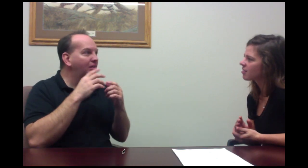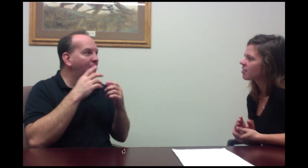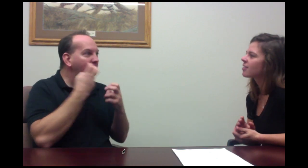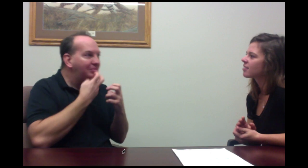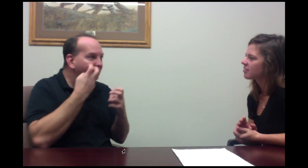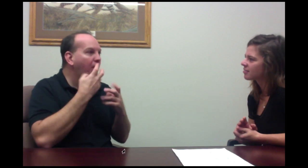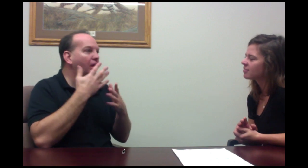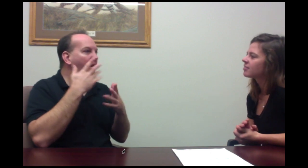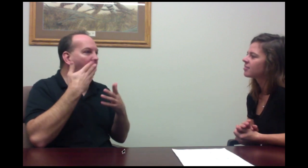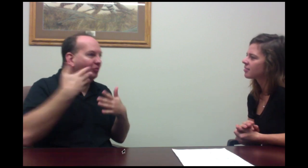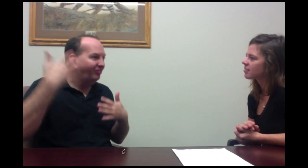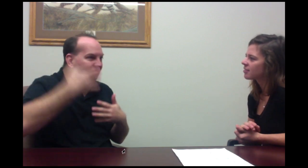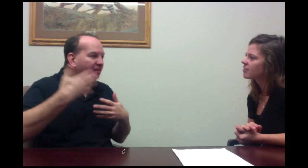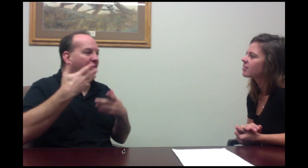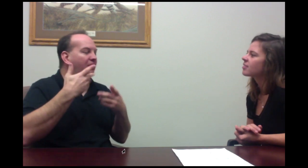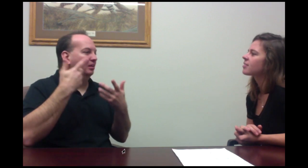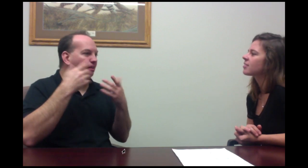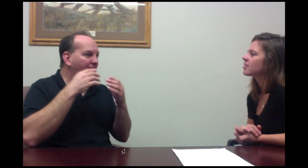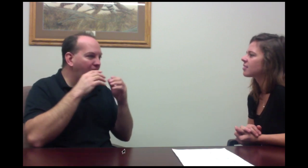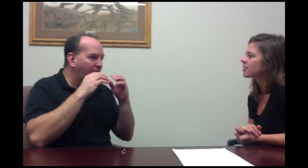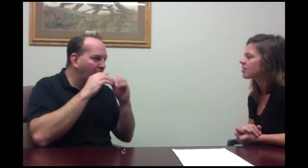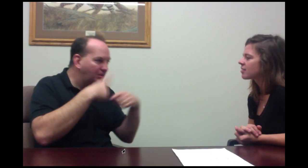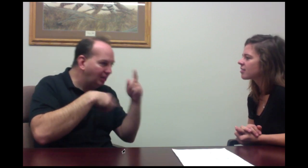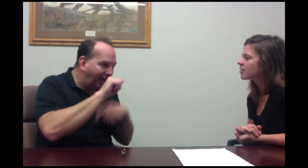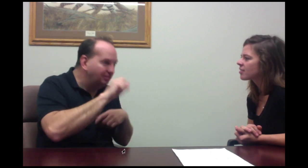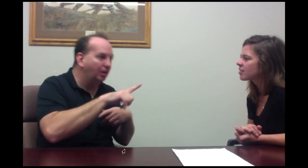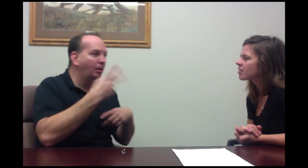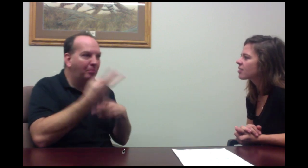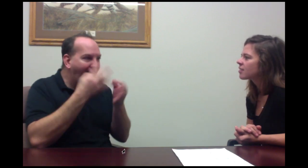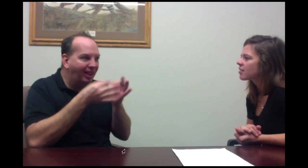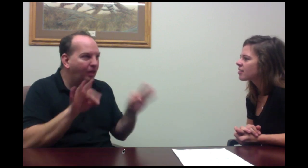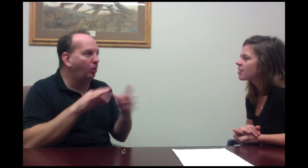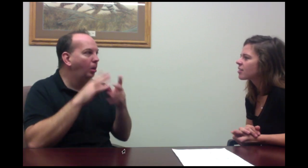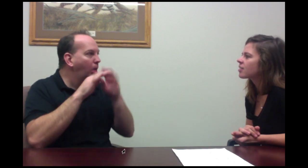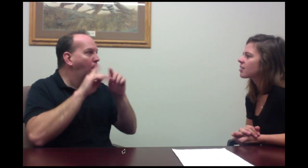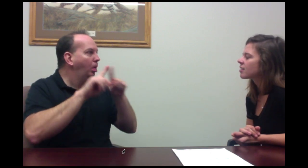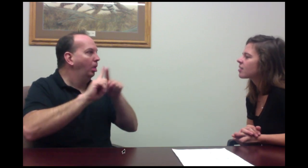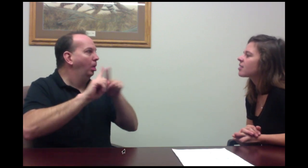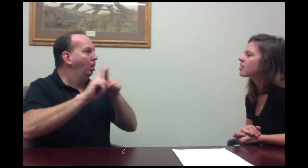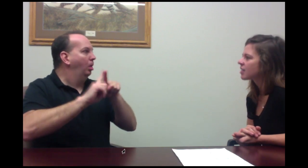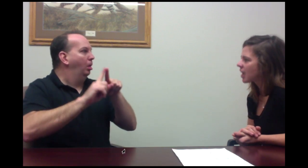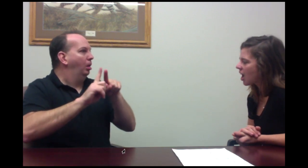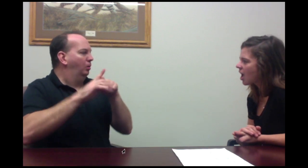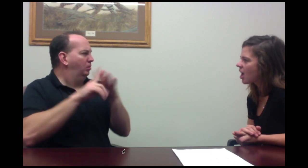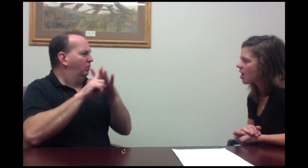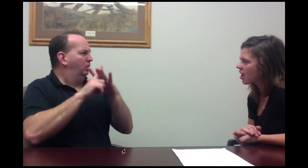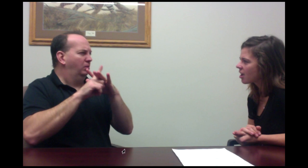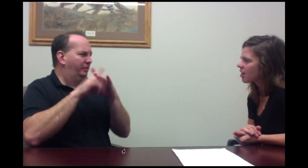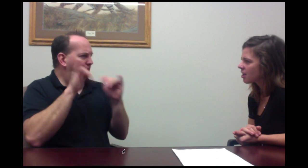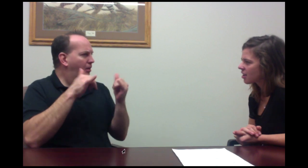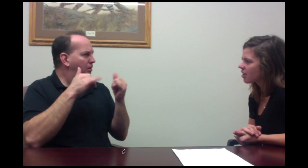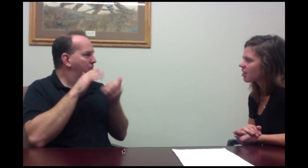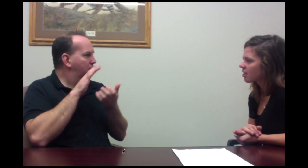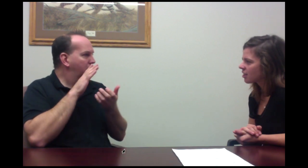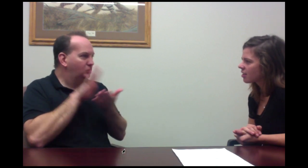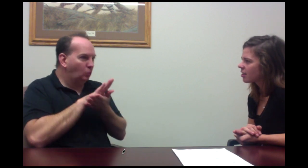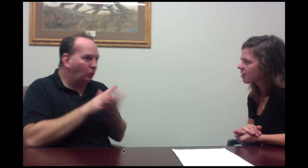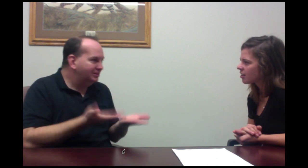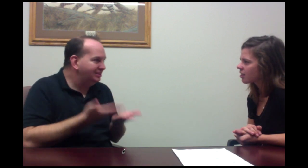inventing languages like oral or cued speech, or sign English, all those different languages showing up to educate the deaf. Like schools here